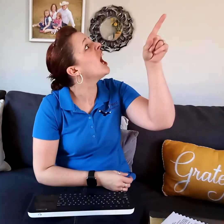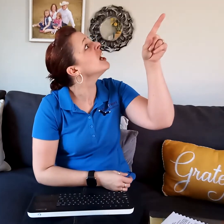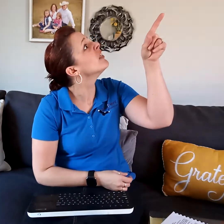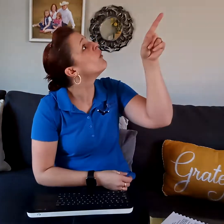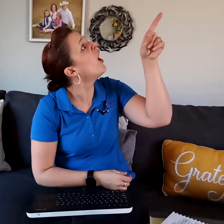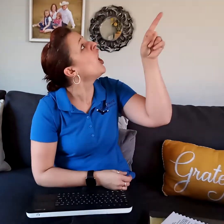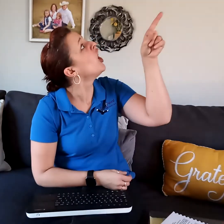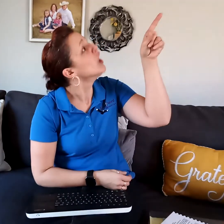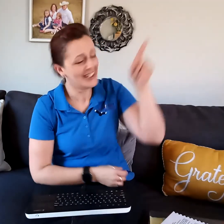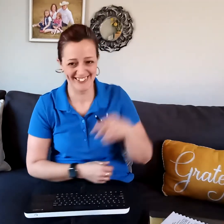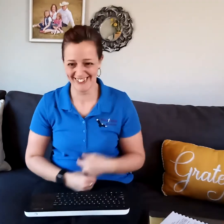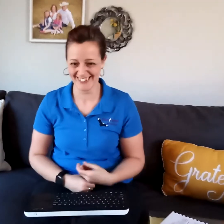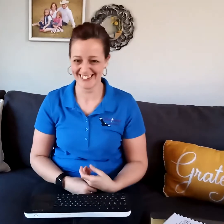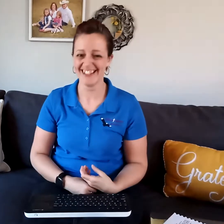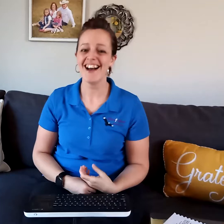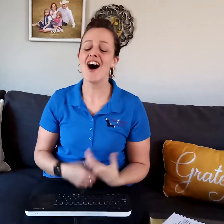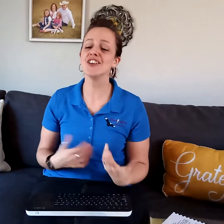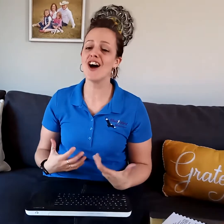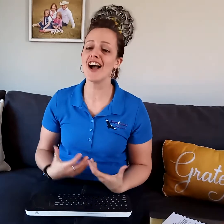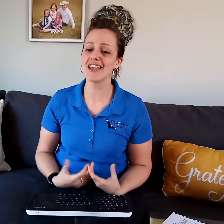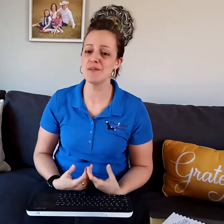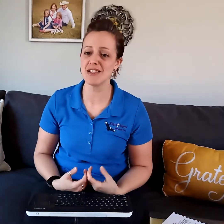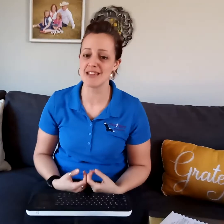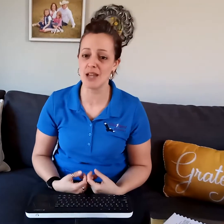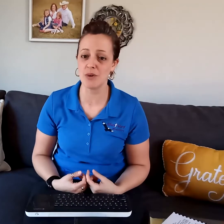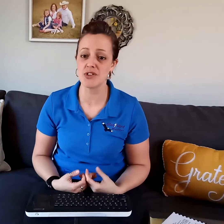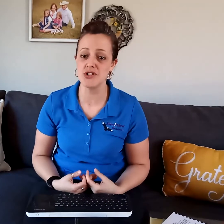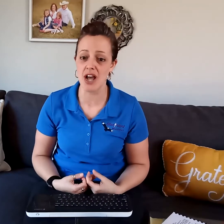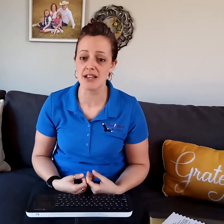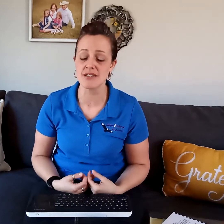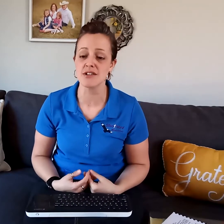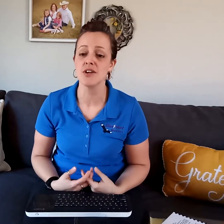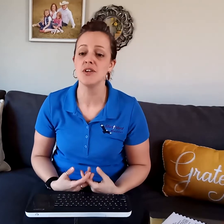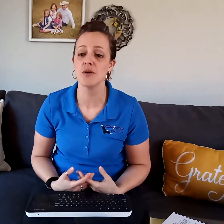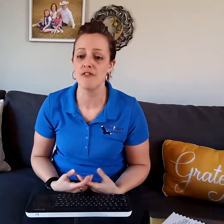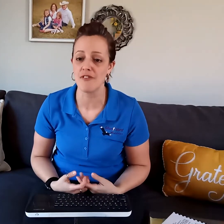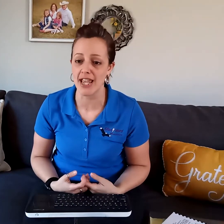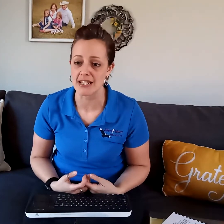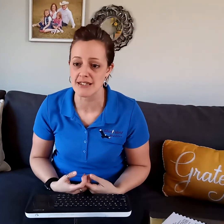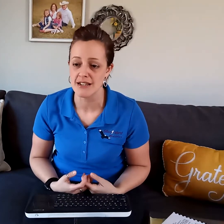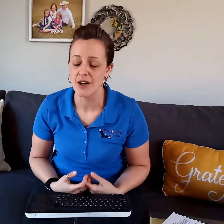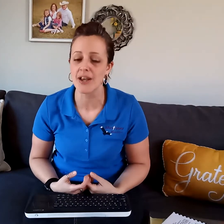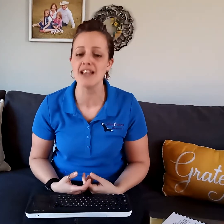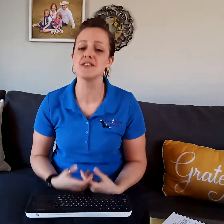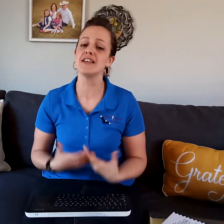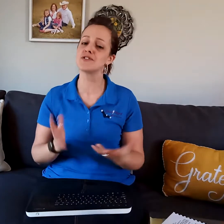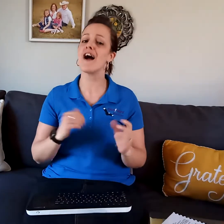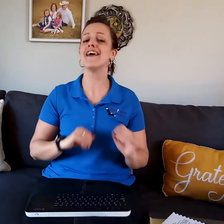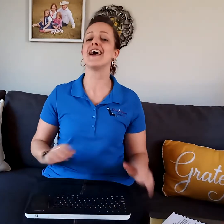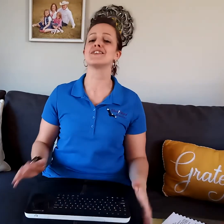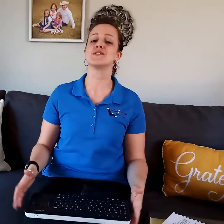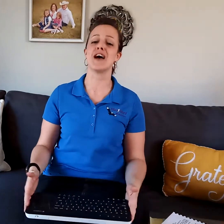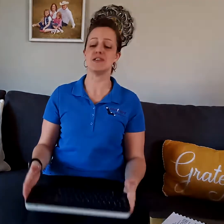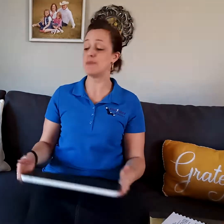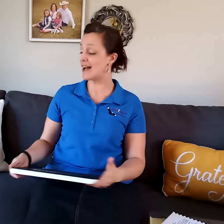on the wall. A lot can be said with just your face. Okay, so let's try an exercise